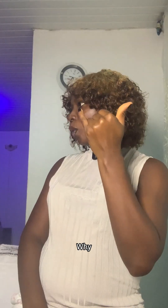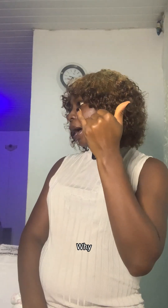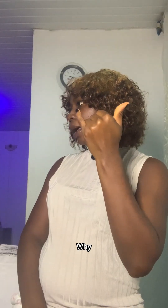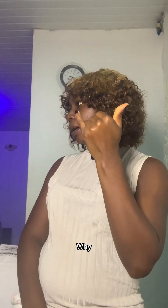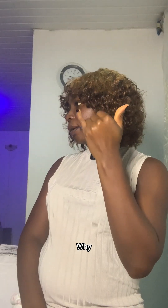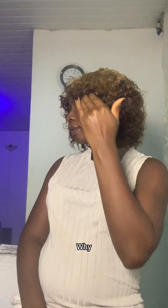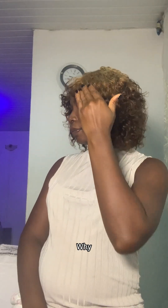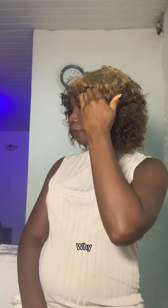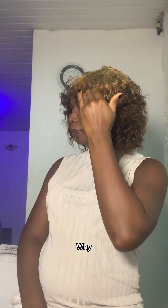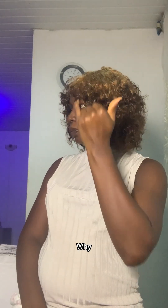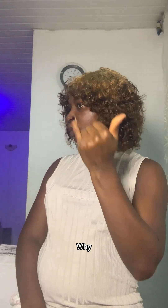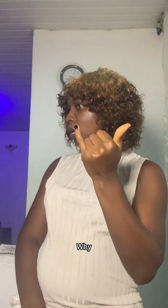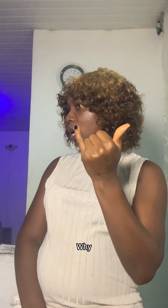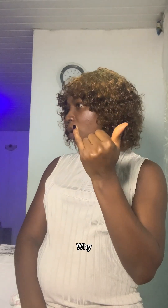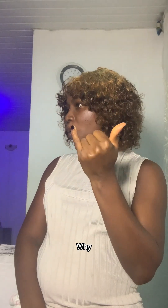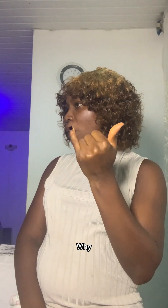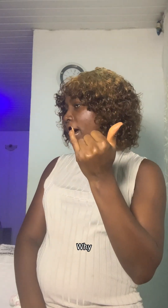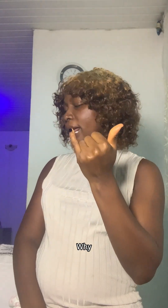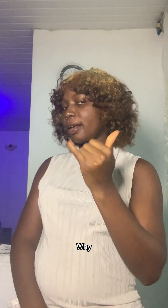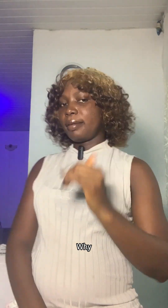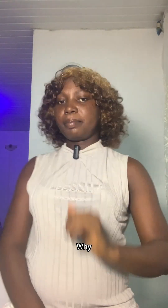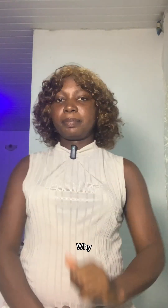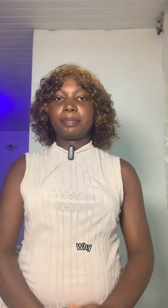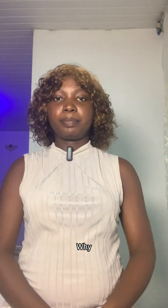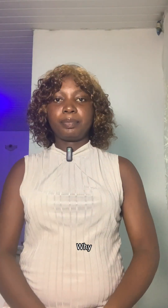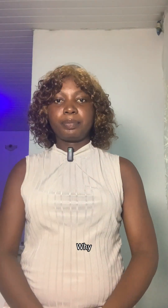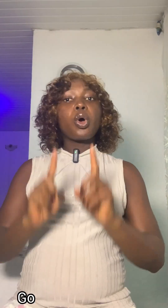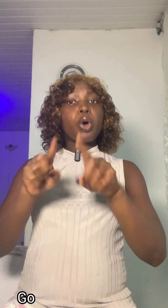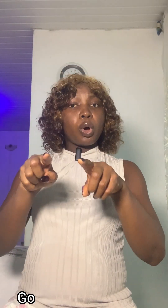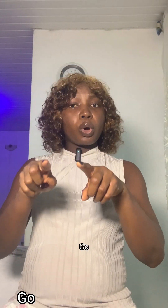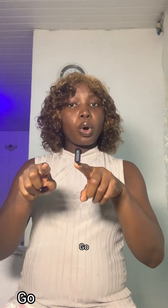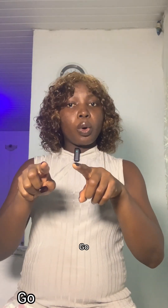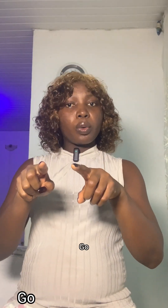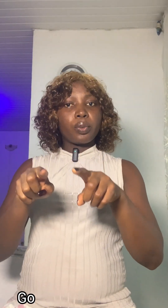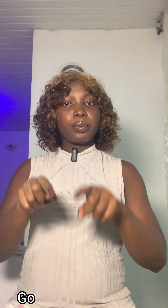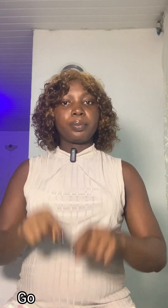Why? Why? Go.